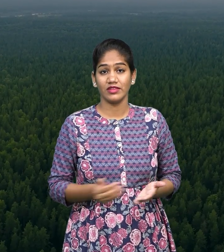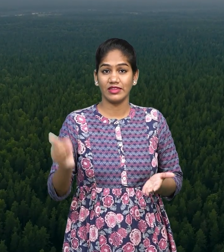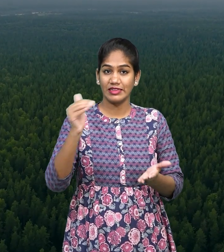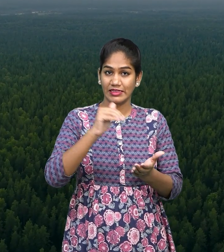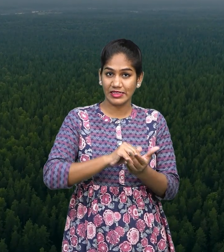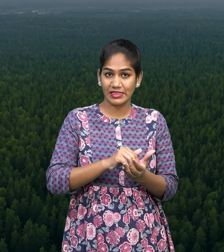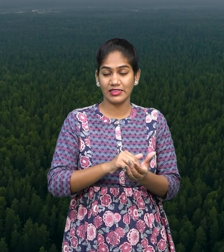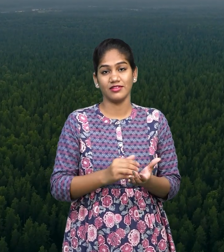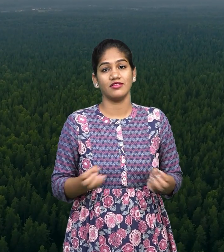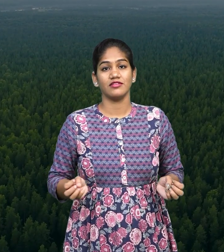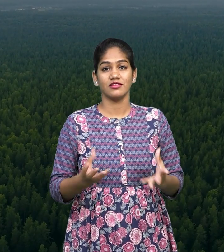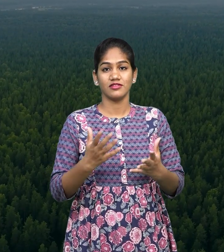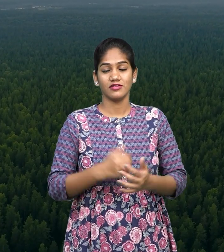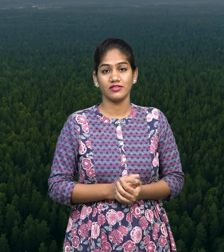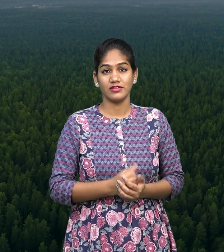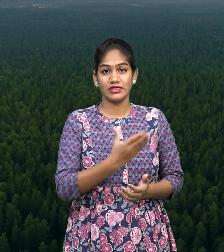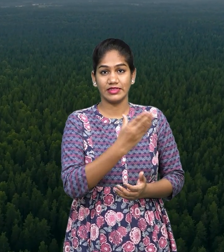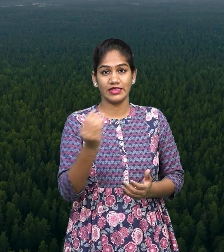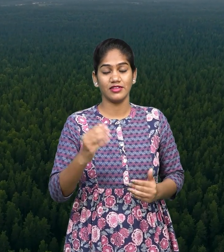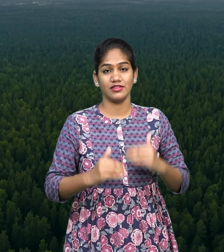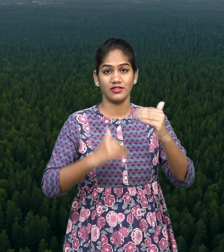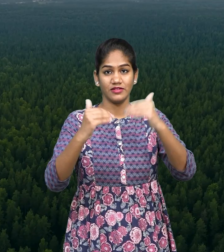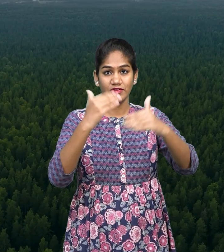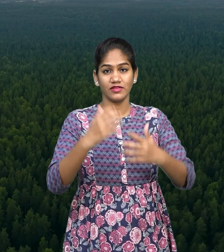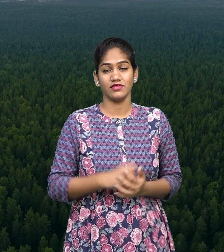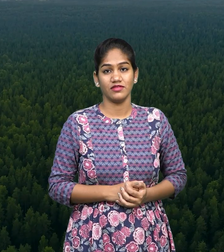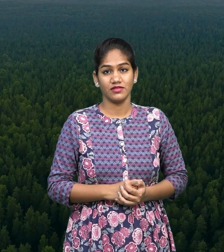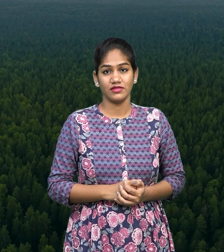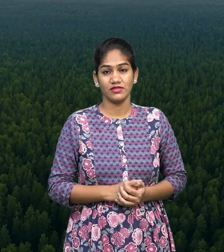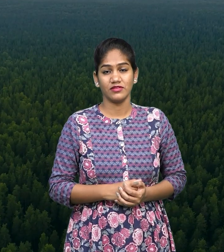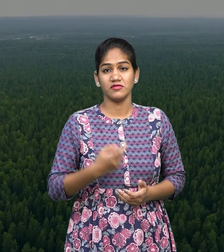restoration, and development